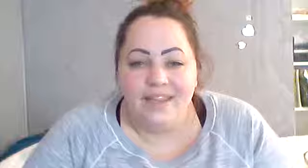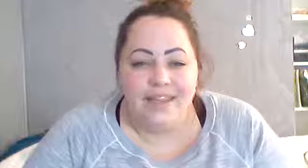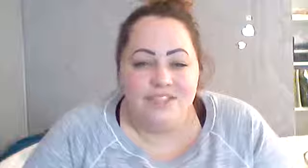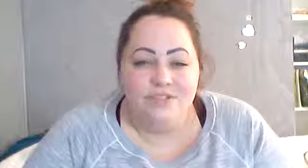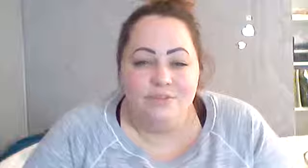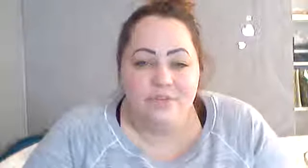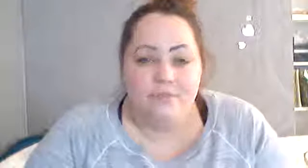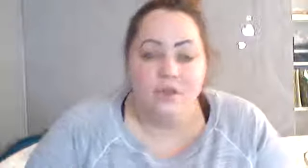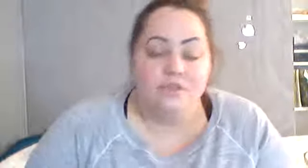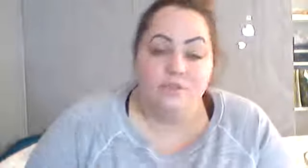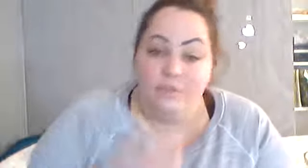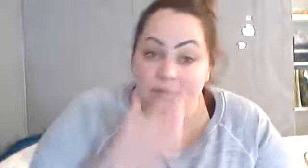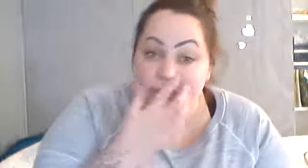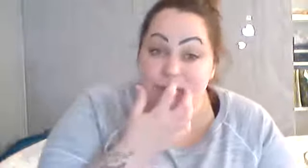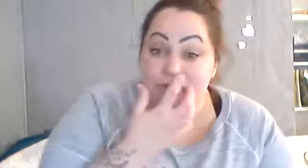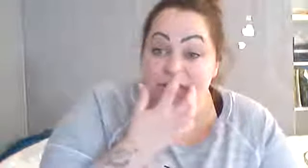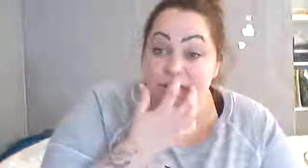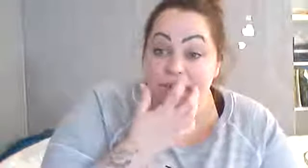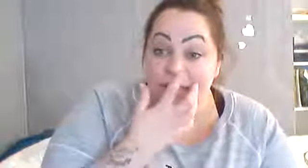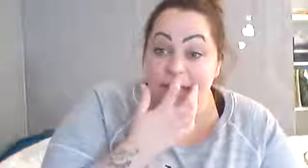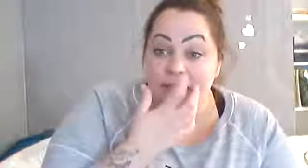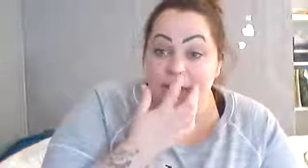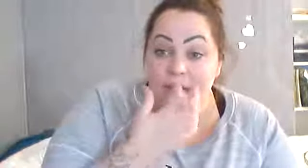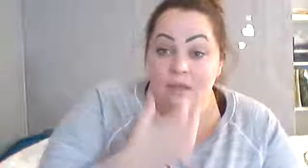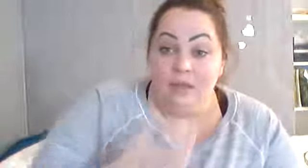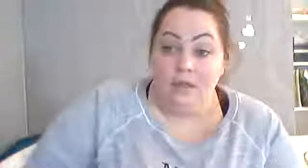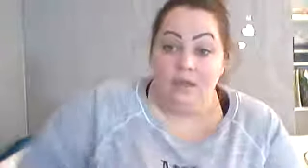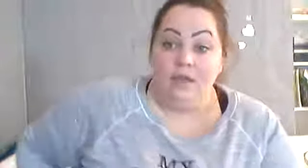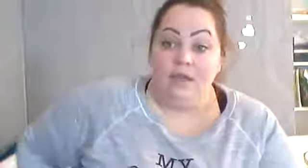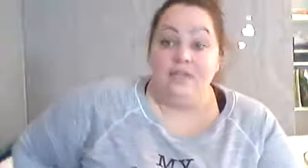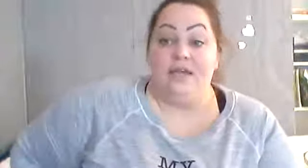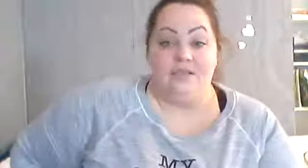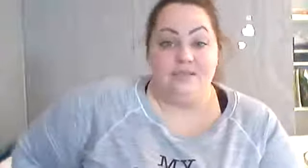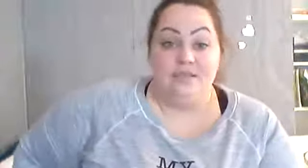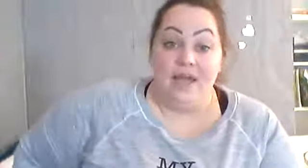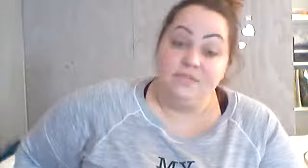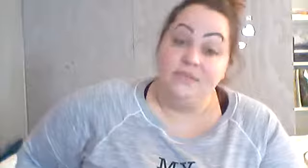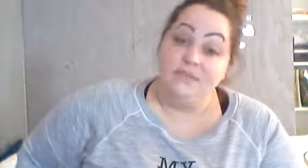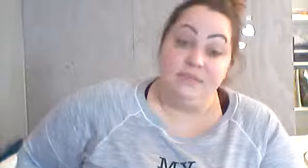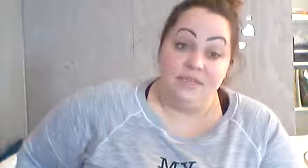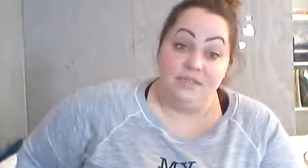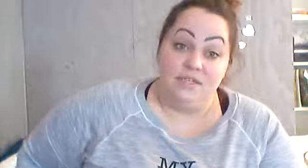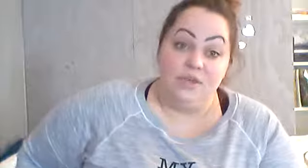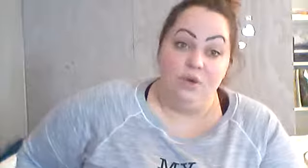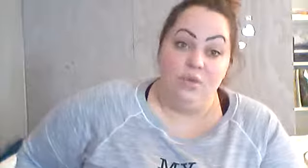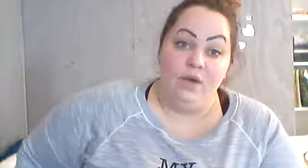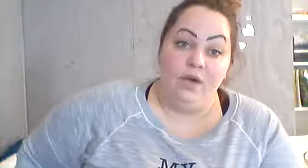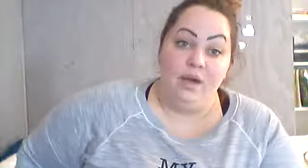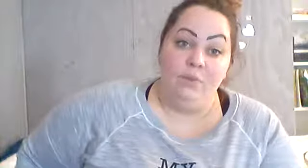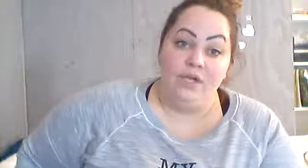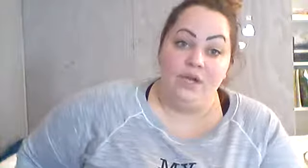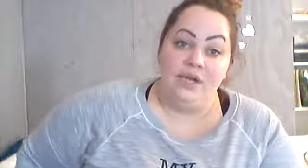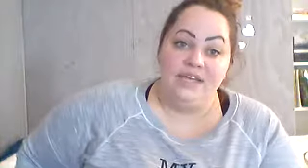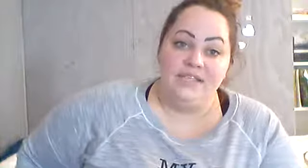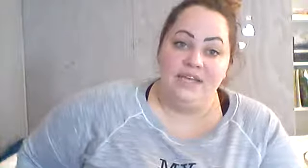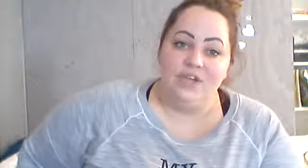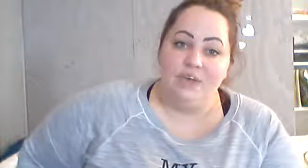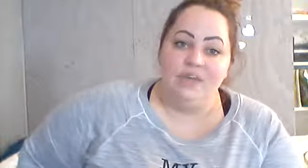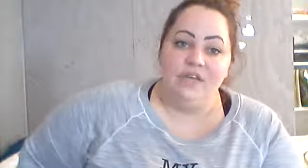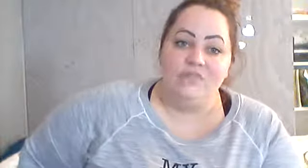Last year was pretty small, so we may just do the same thing again. Yes, the expo is amazing. So what I'm working on is next year, I would love us